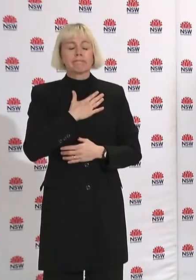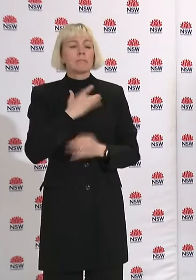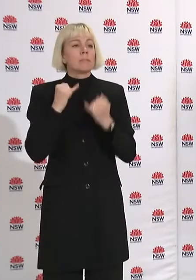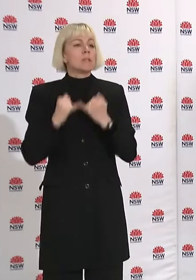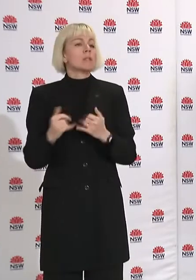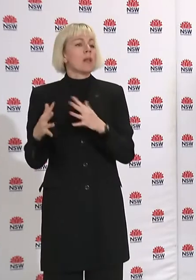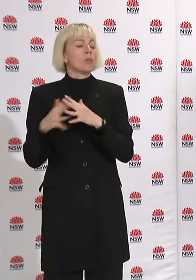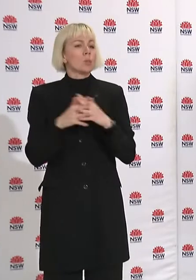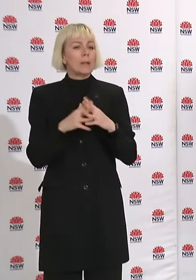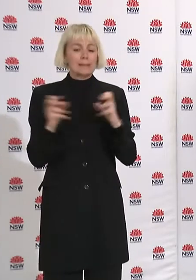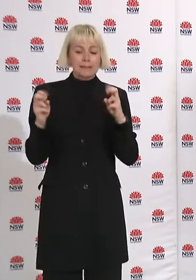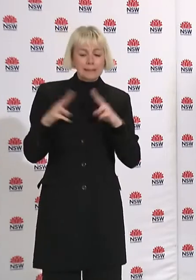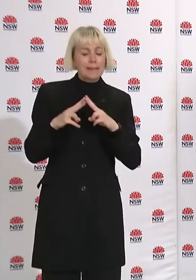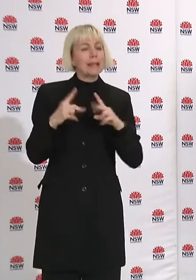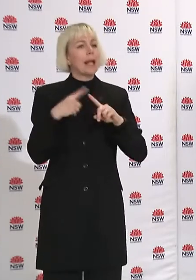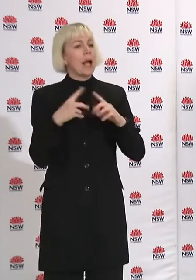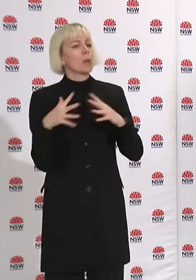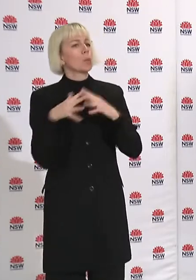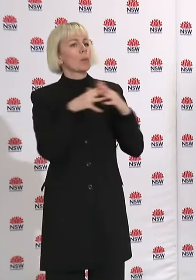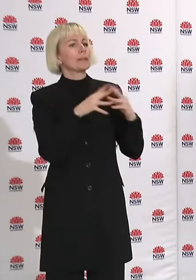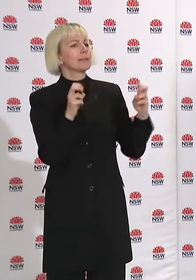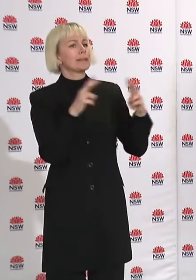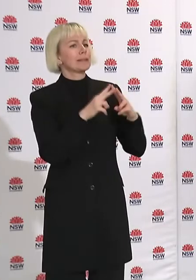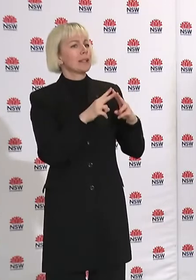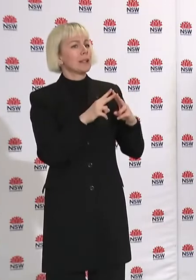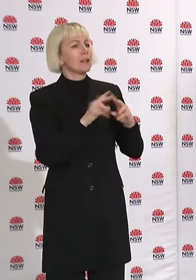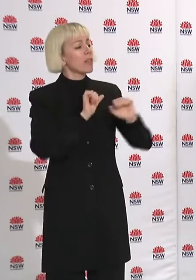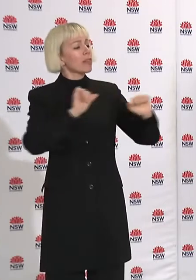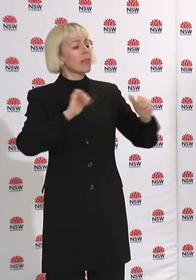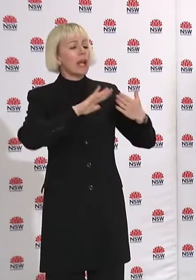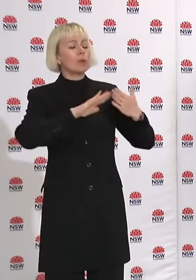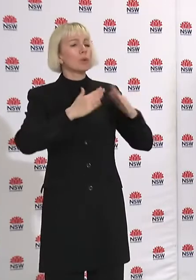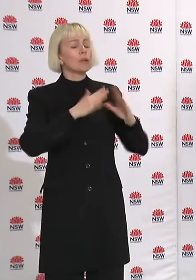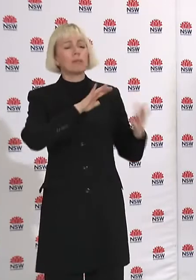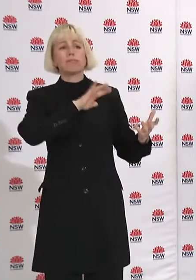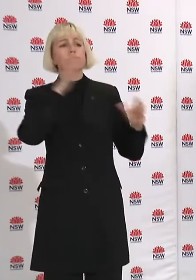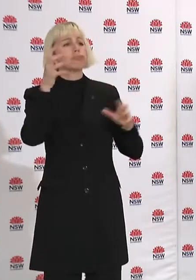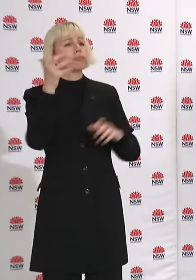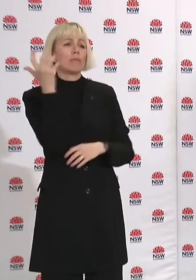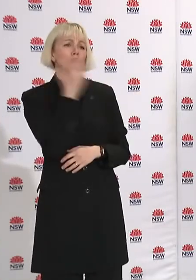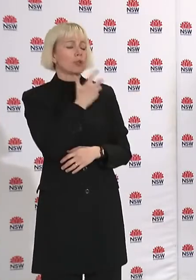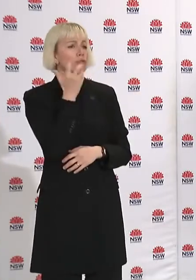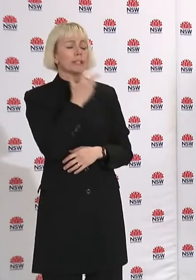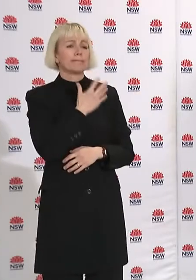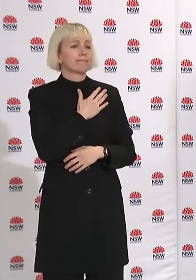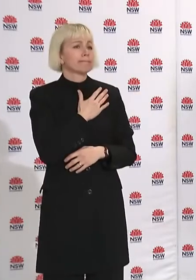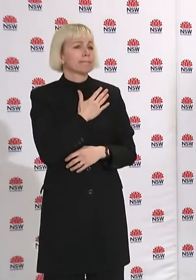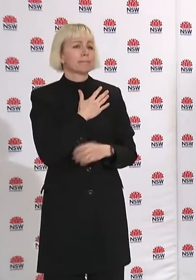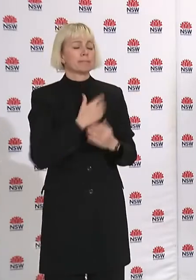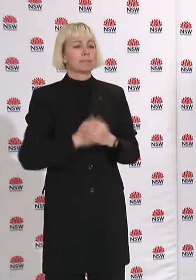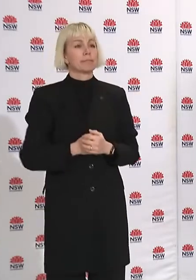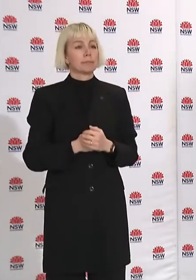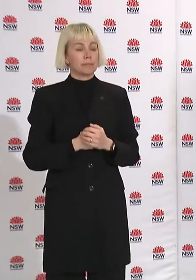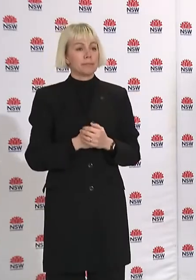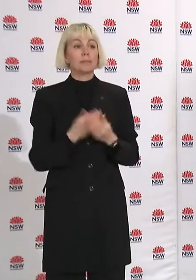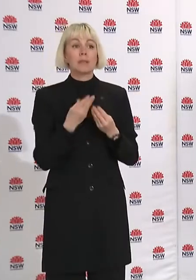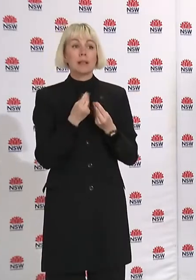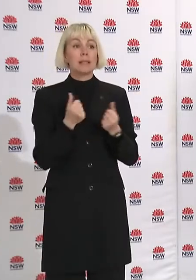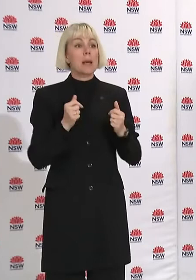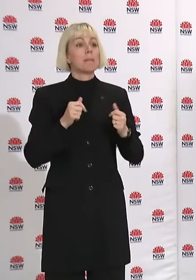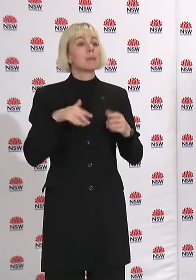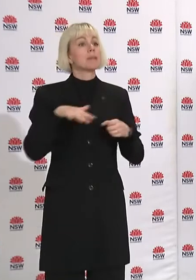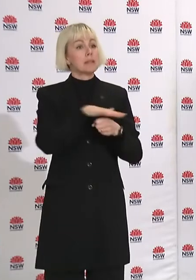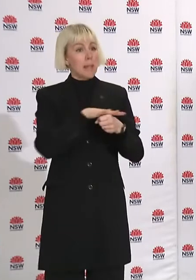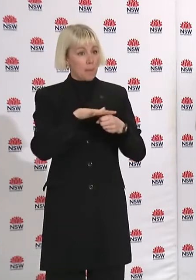and Western Sydney for the impact this virus is having on them. In terms of the suburbs that are impacted by the